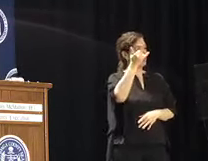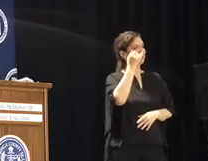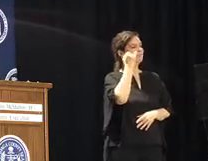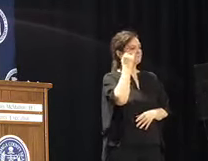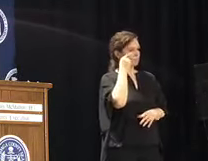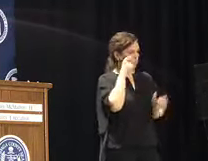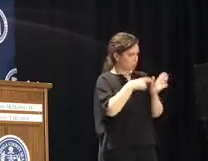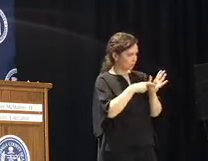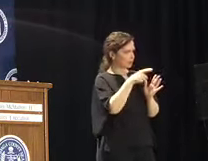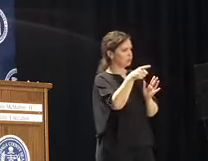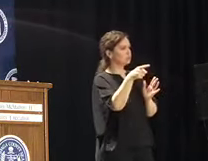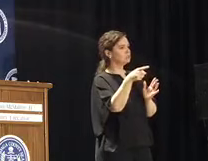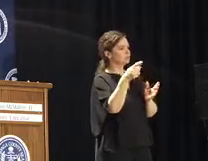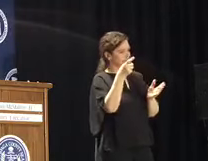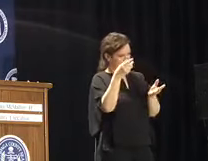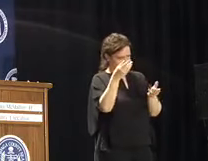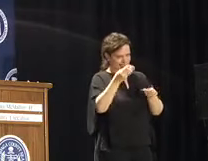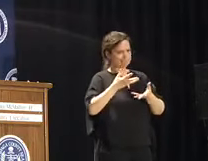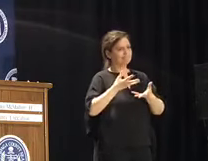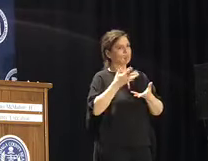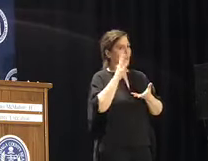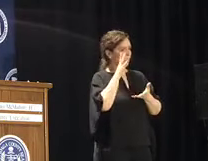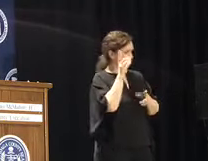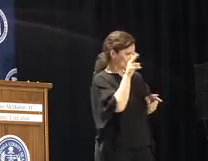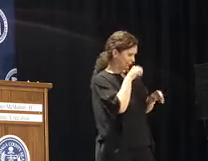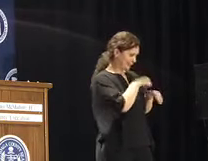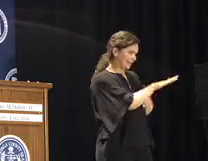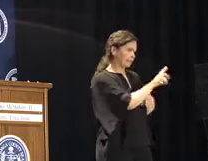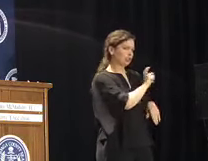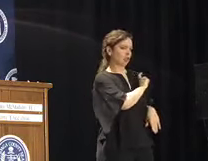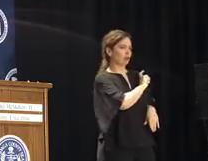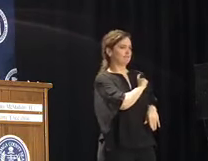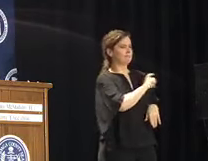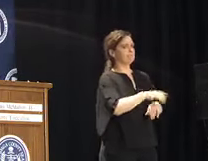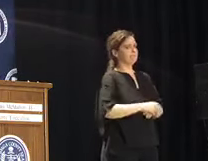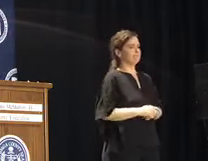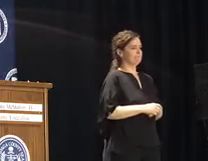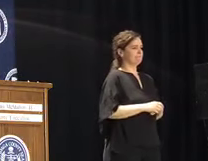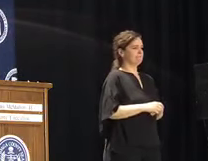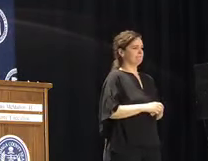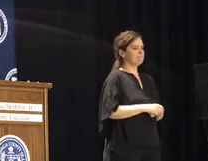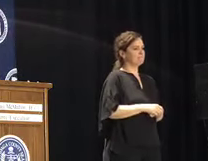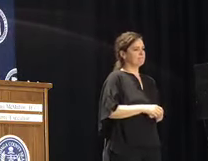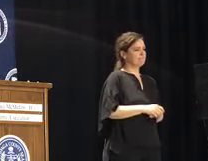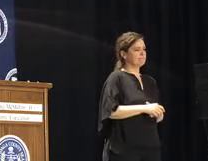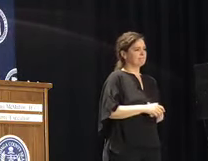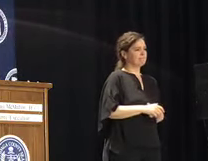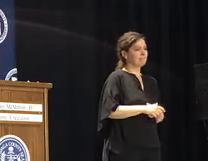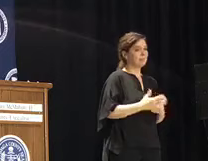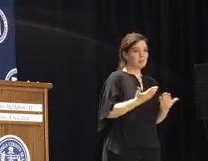social distancing calls, which was something that we never thought we would be at,